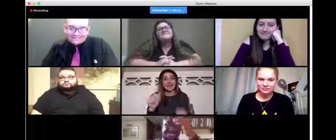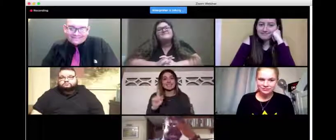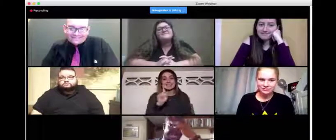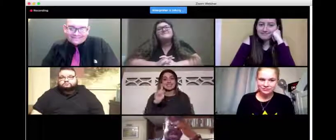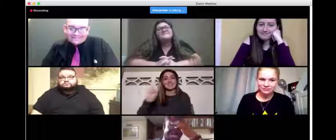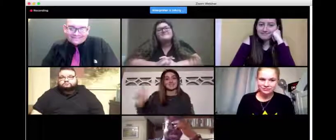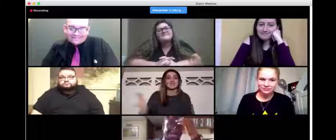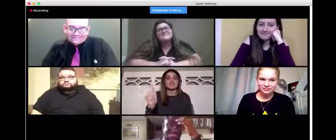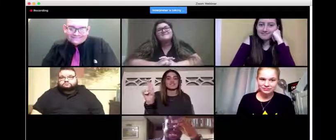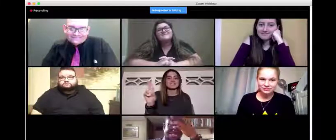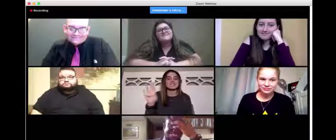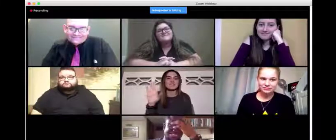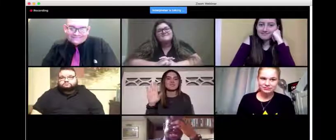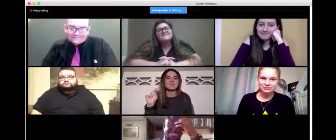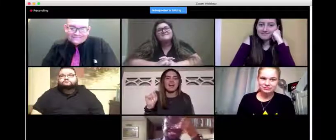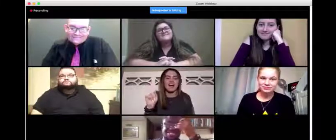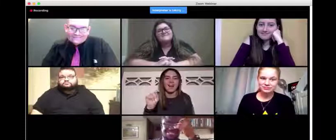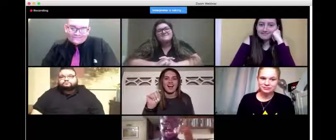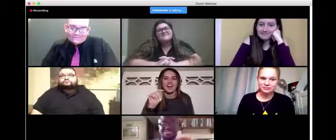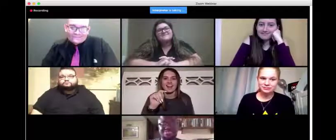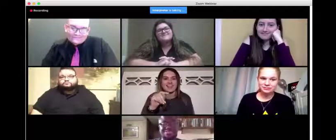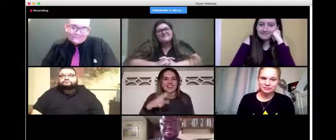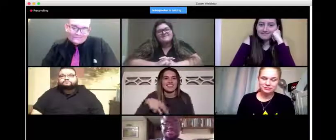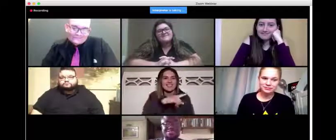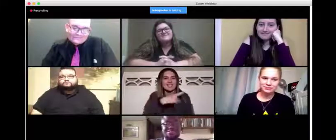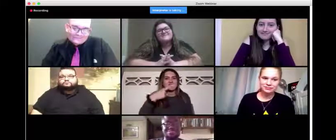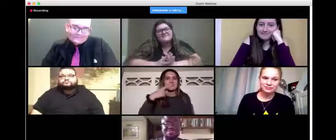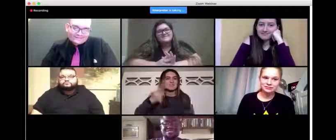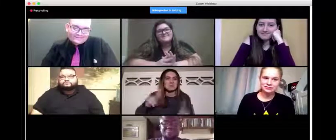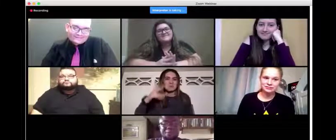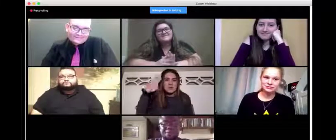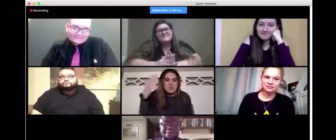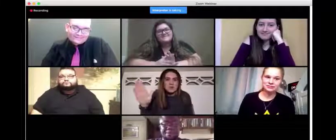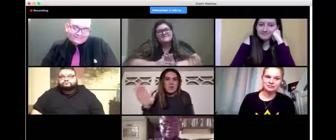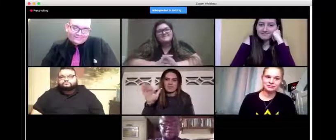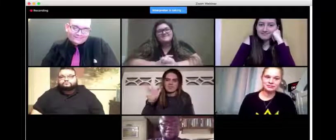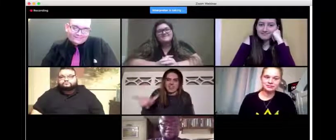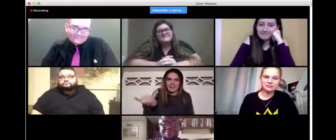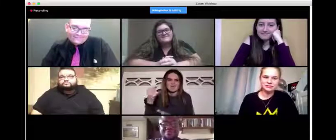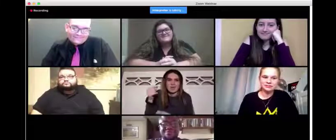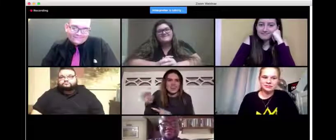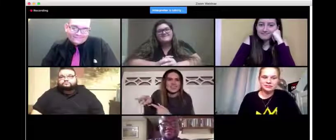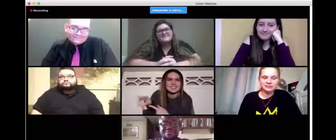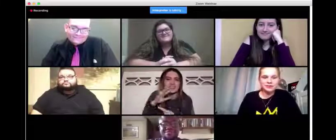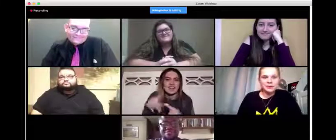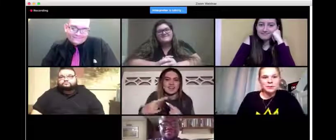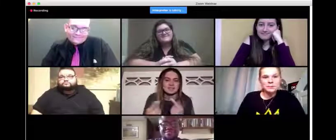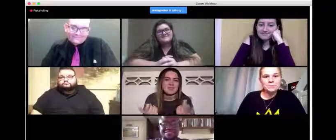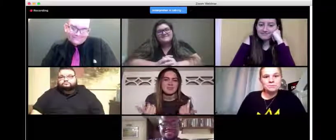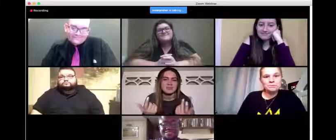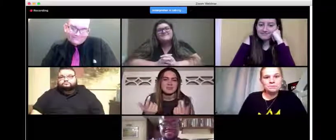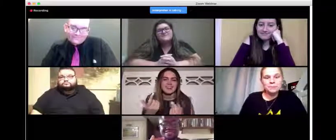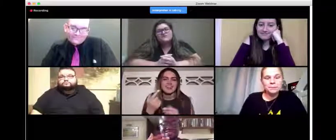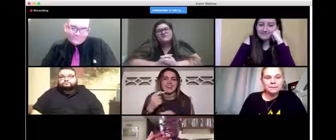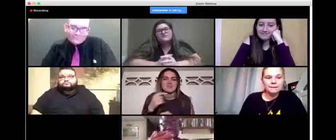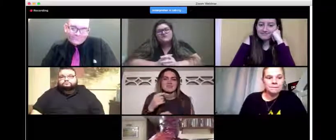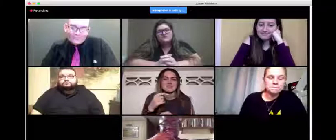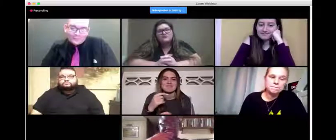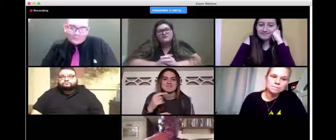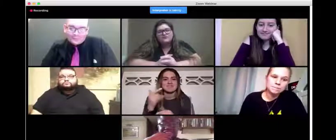the difference. They think if that's what they're talking about, so that's what I think, is that Gallaudet doesn't want to be